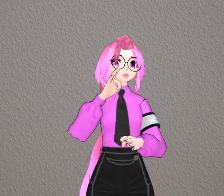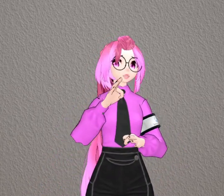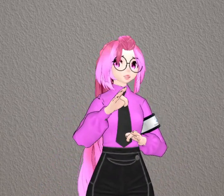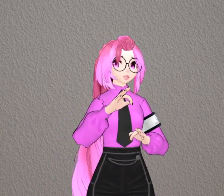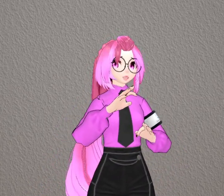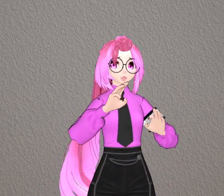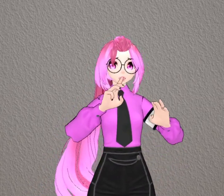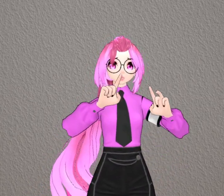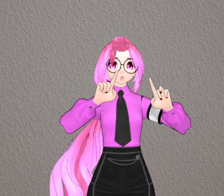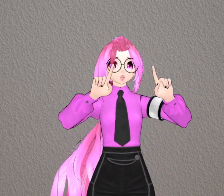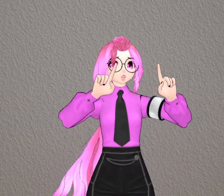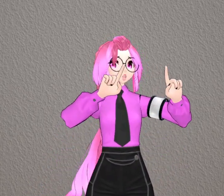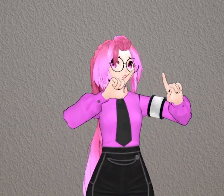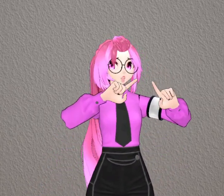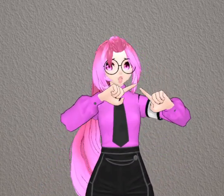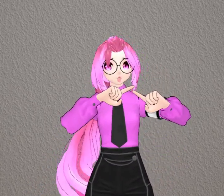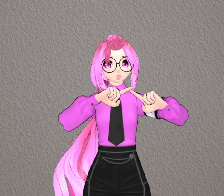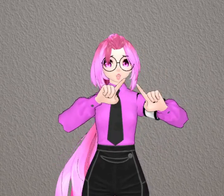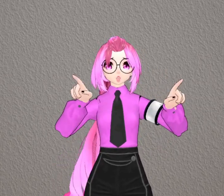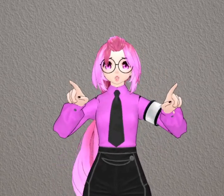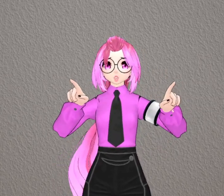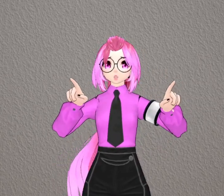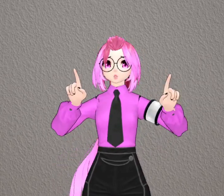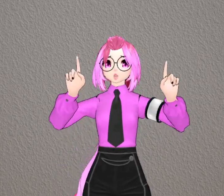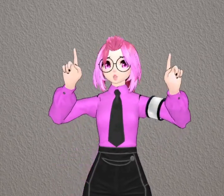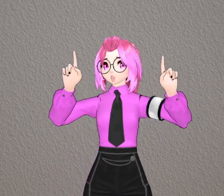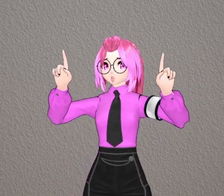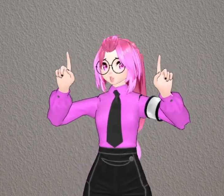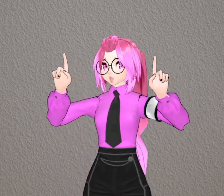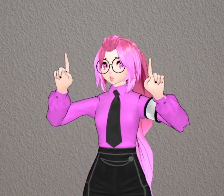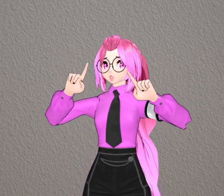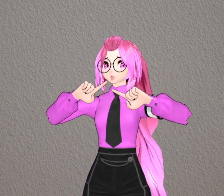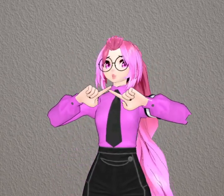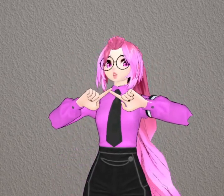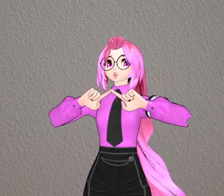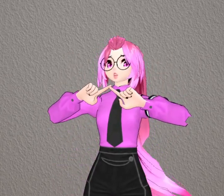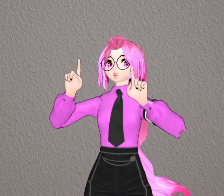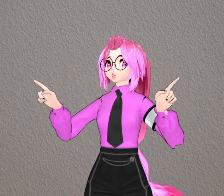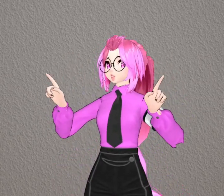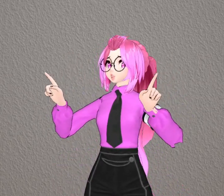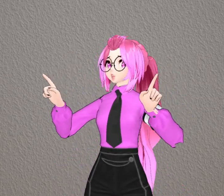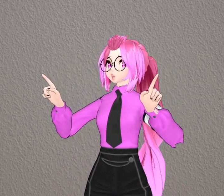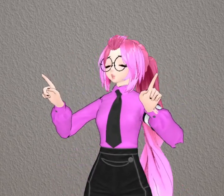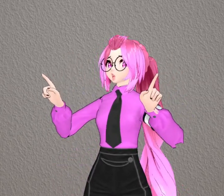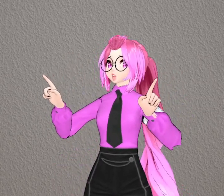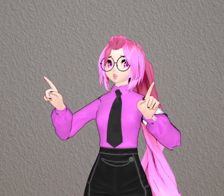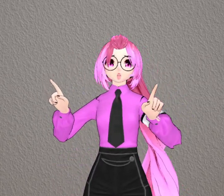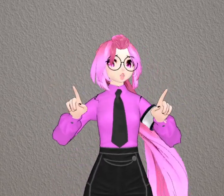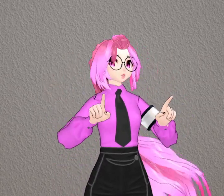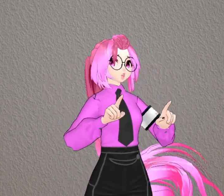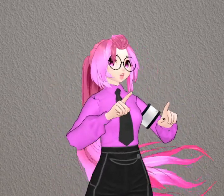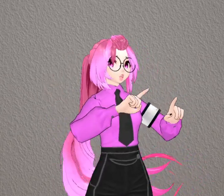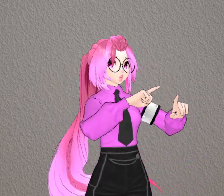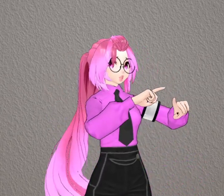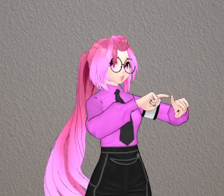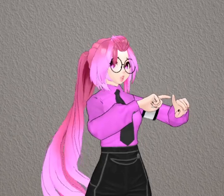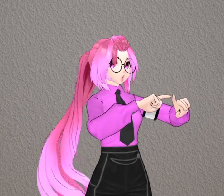substitution for this word, this is how you sign different. You have two things. They're different, so they're pulling apart. And then you might see some people